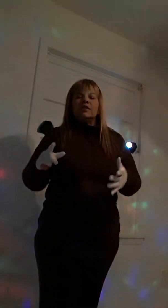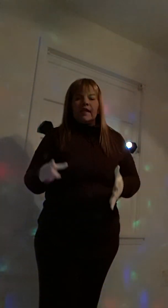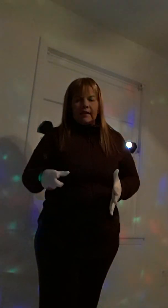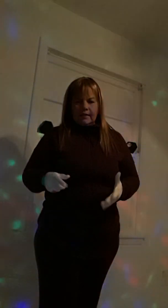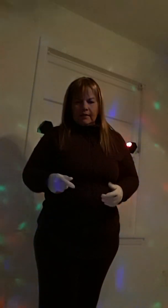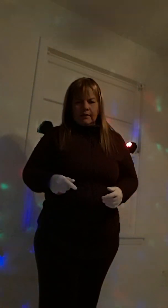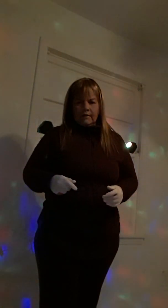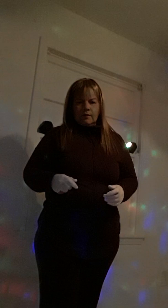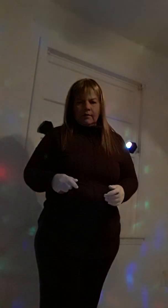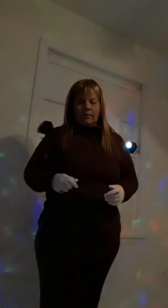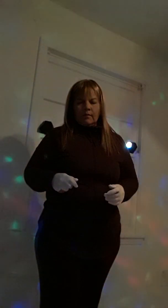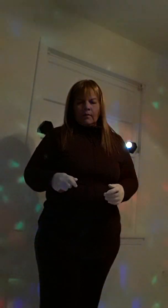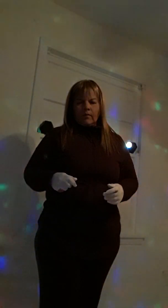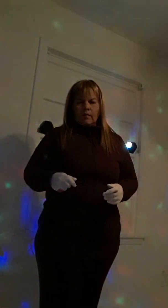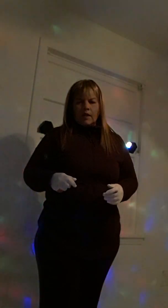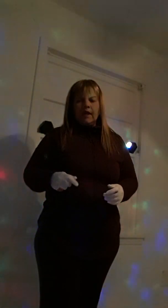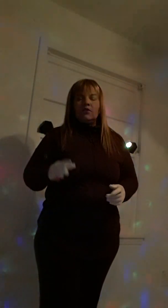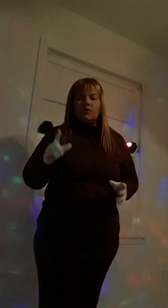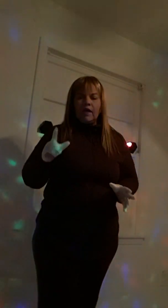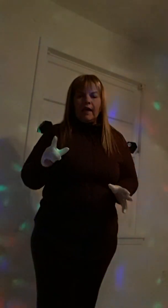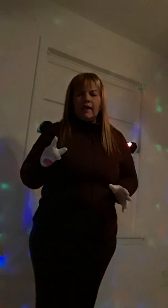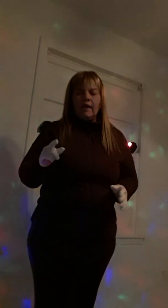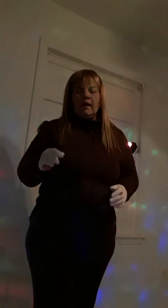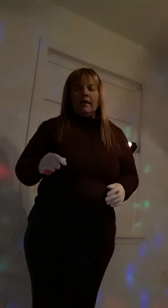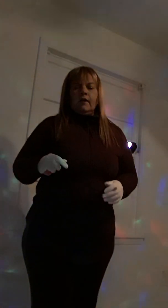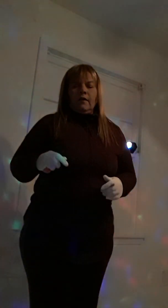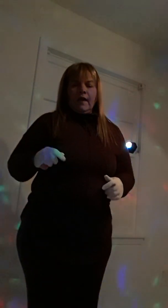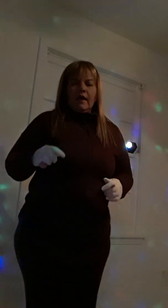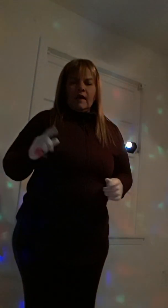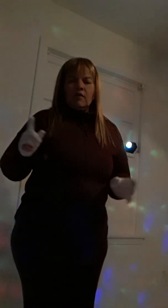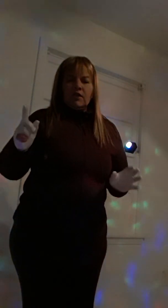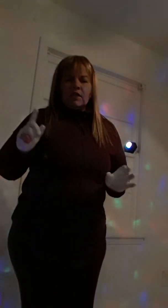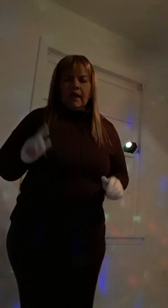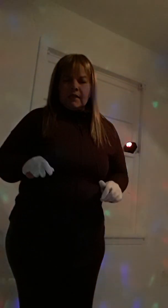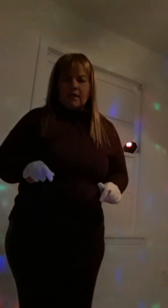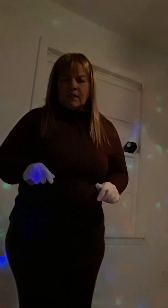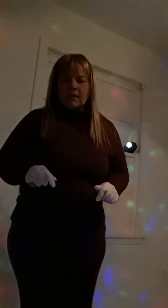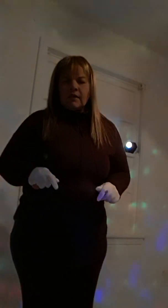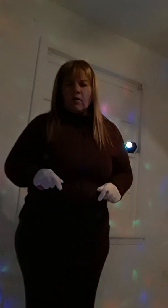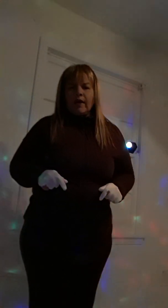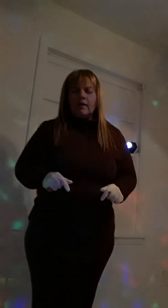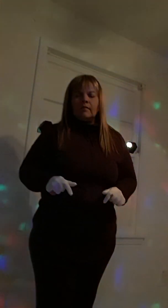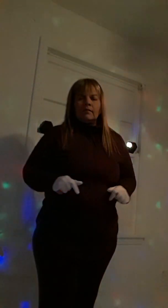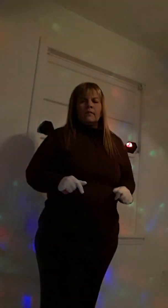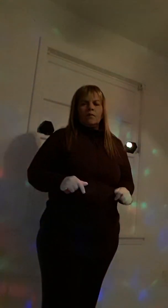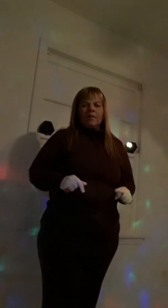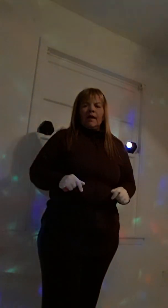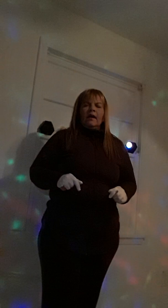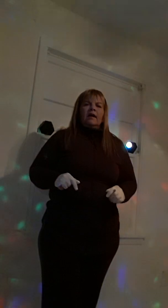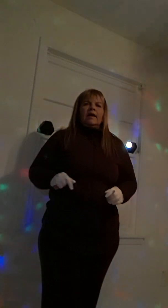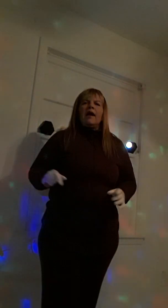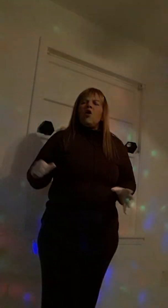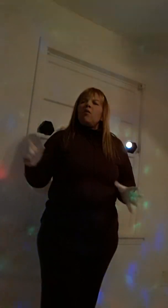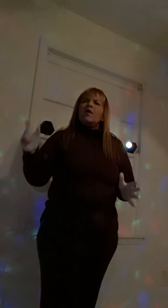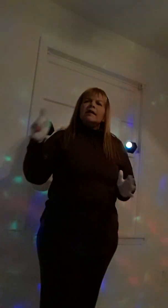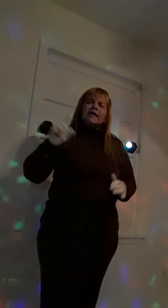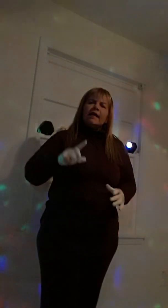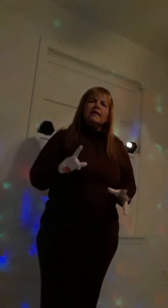interested in to take the English lessons, right? Ya como las